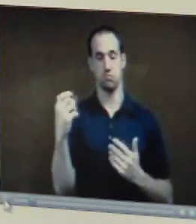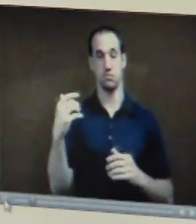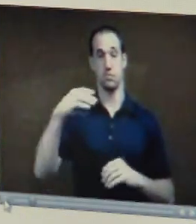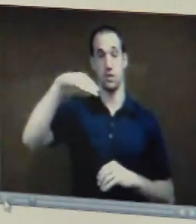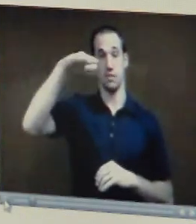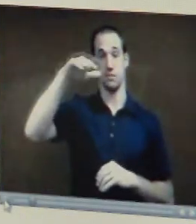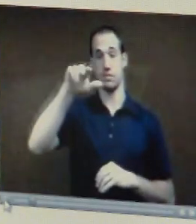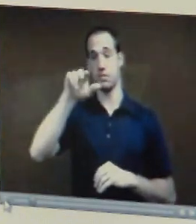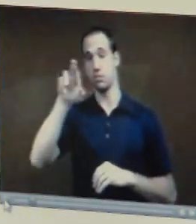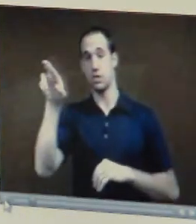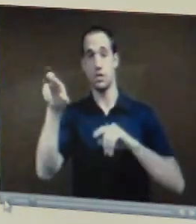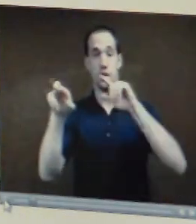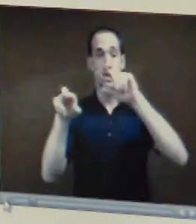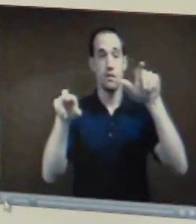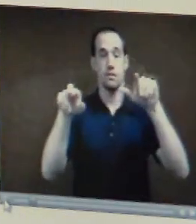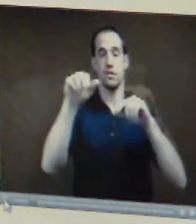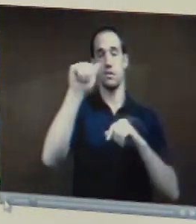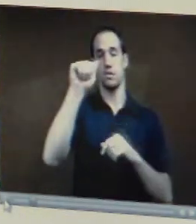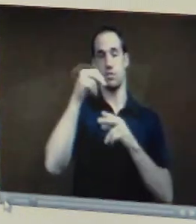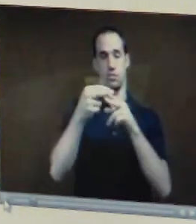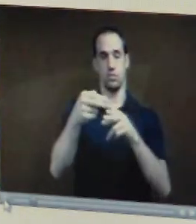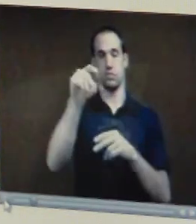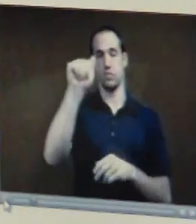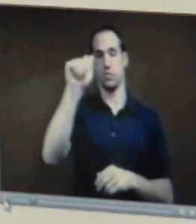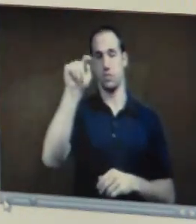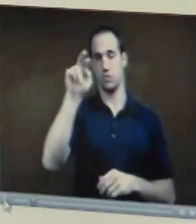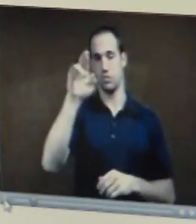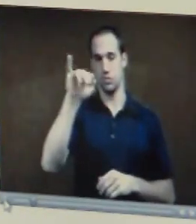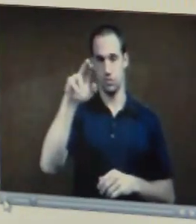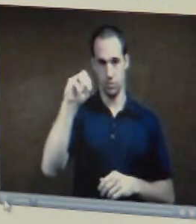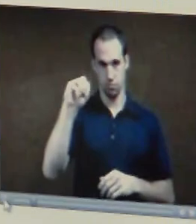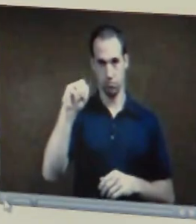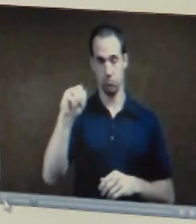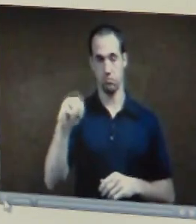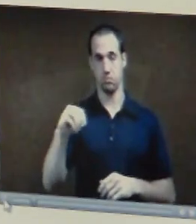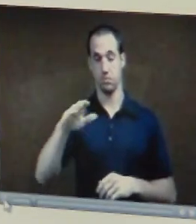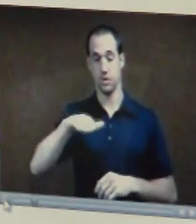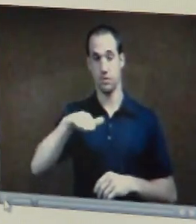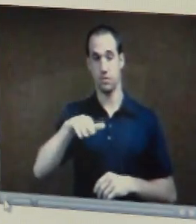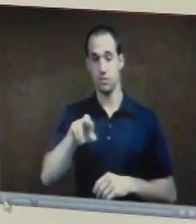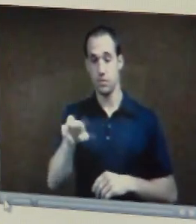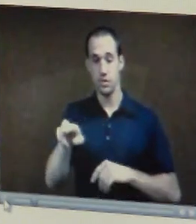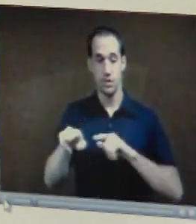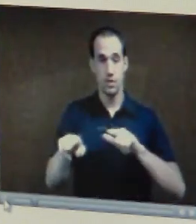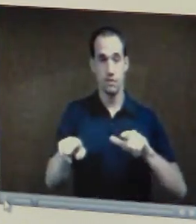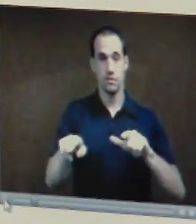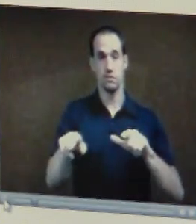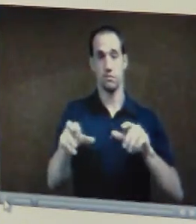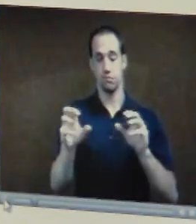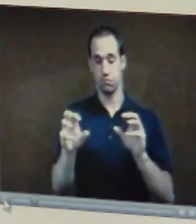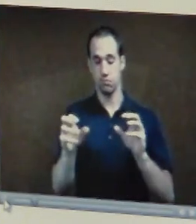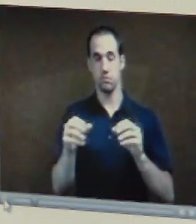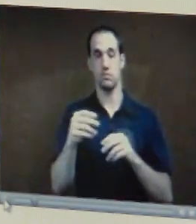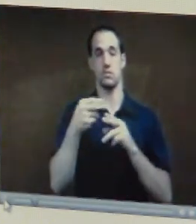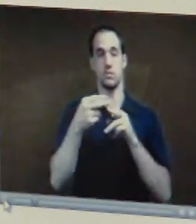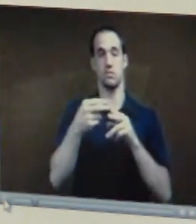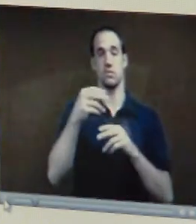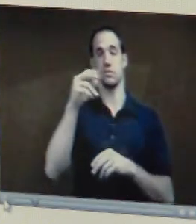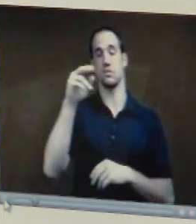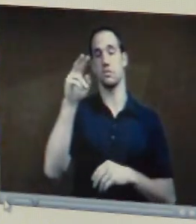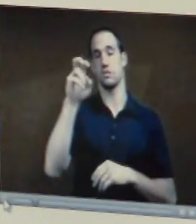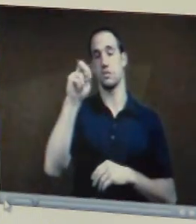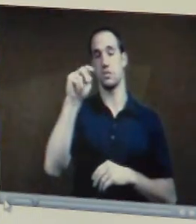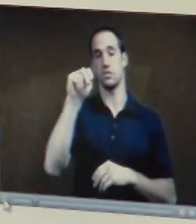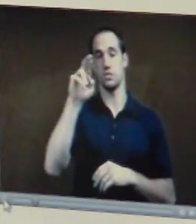two halves, you'll see that there are chambers in the heart. The top chambers are